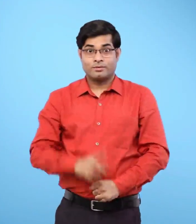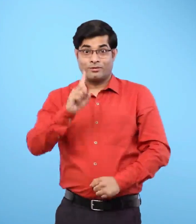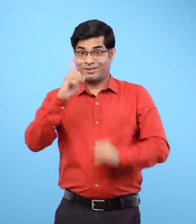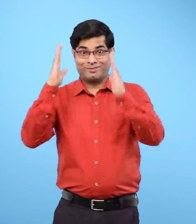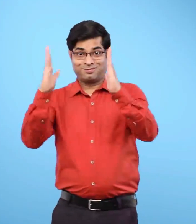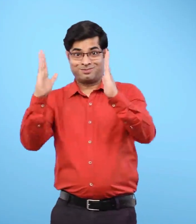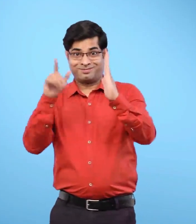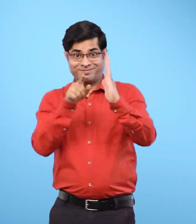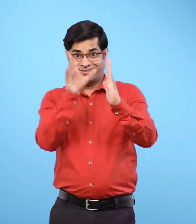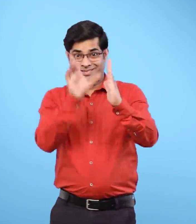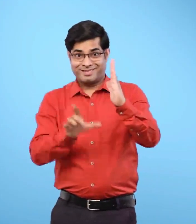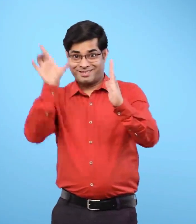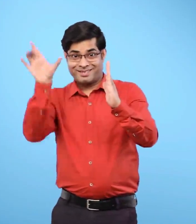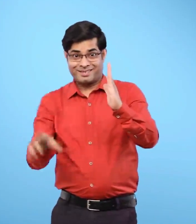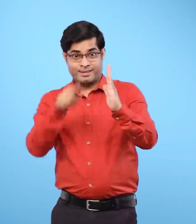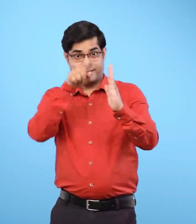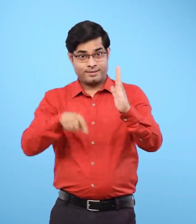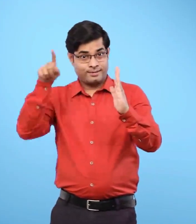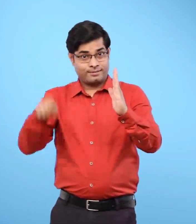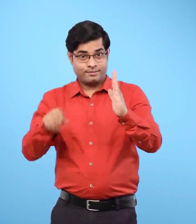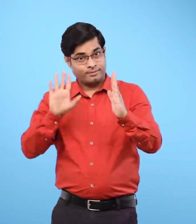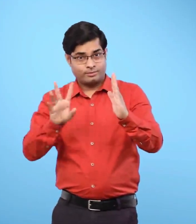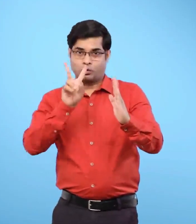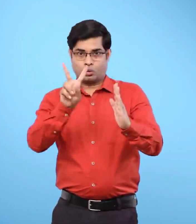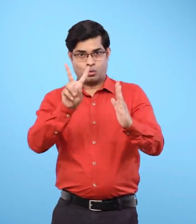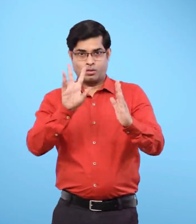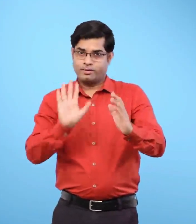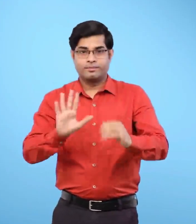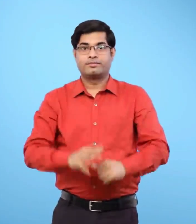The first table has the heading May to June.